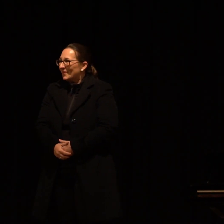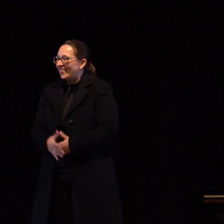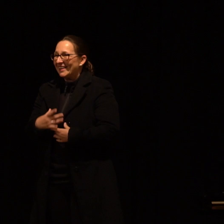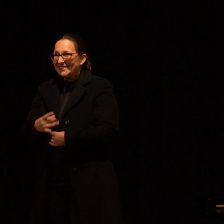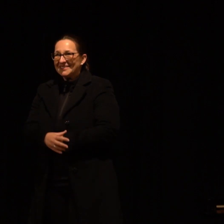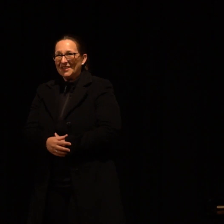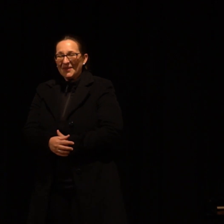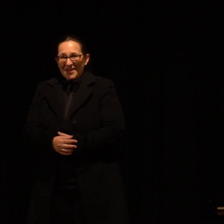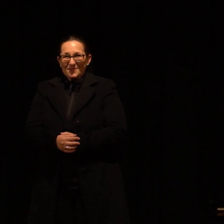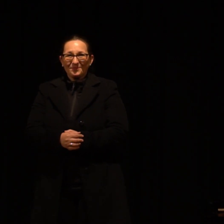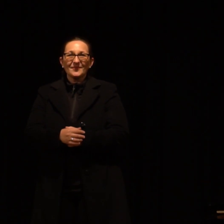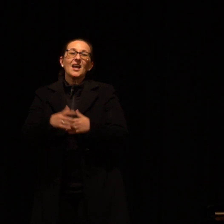really warms my heart.